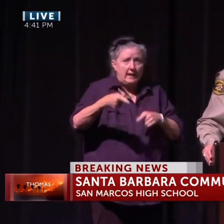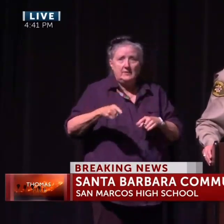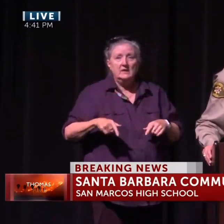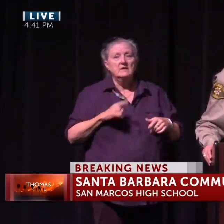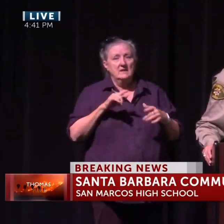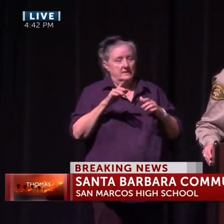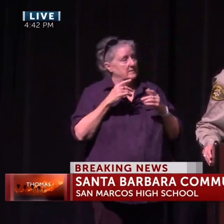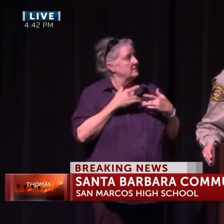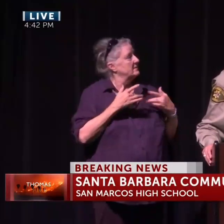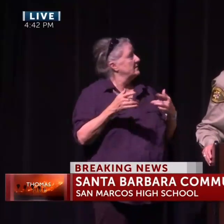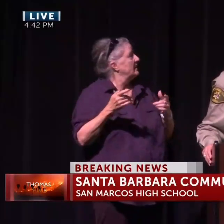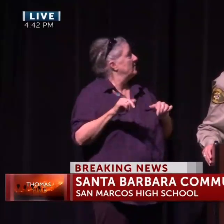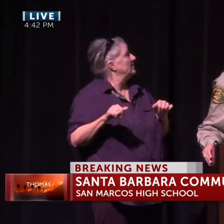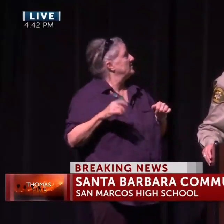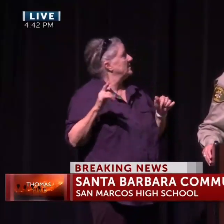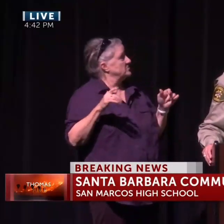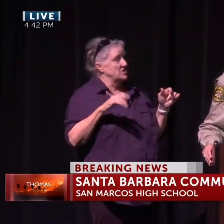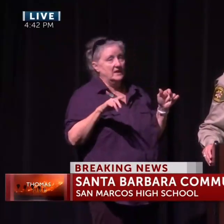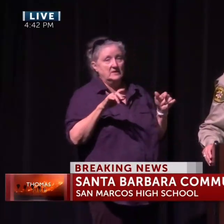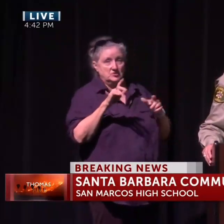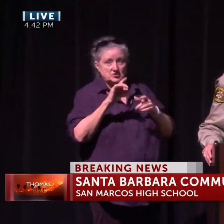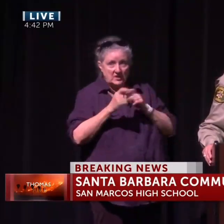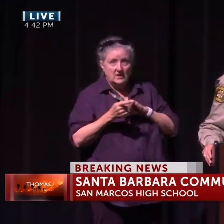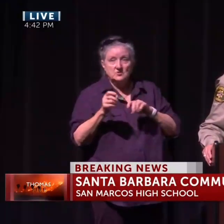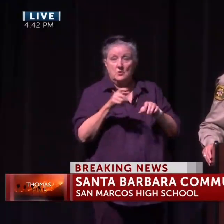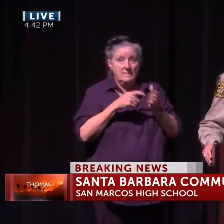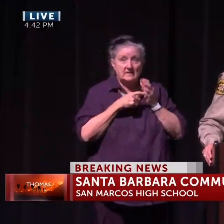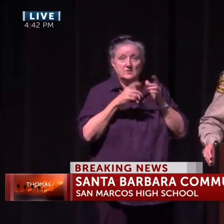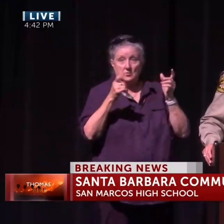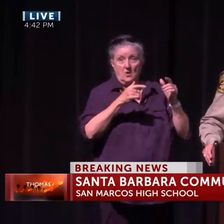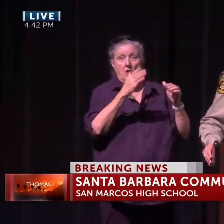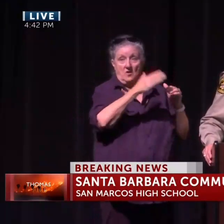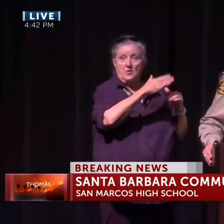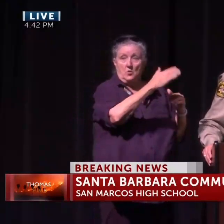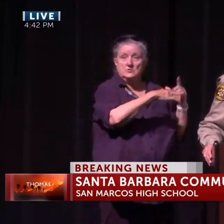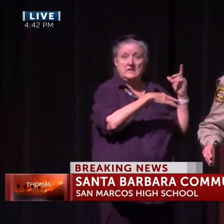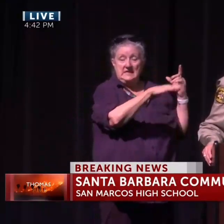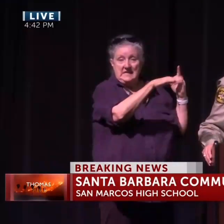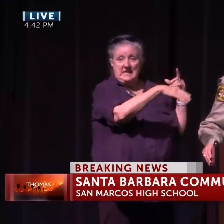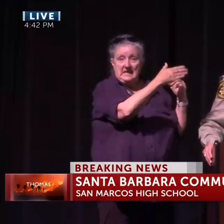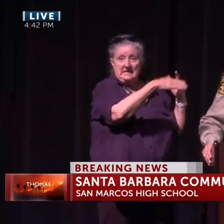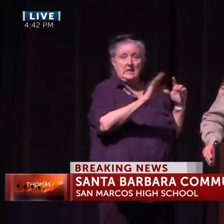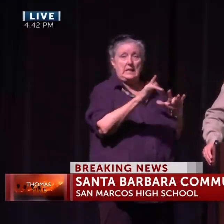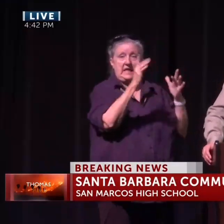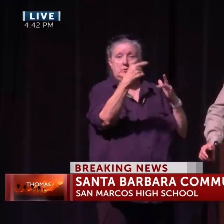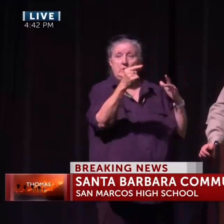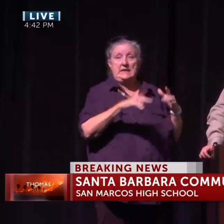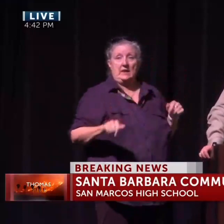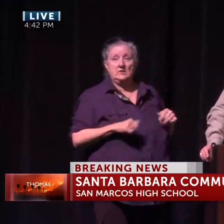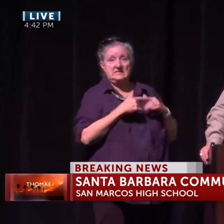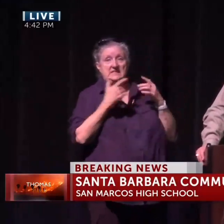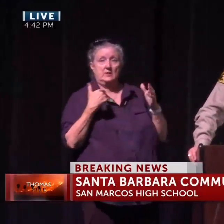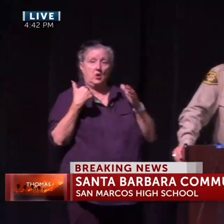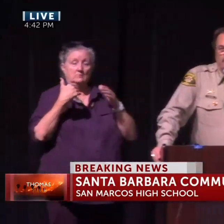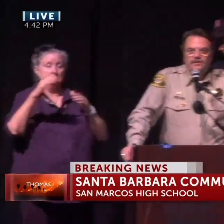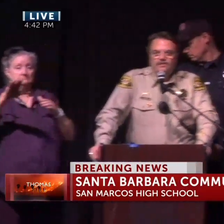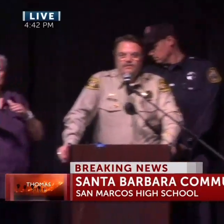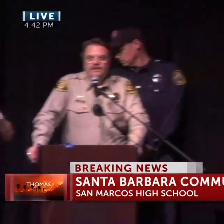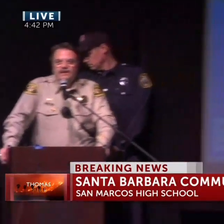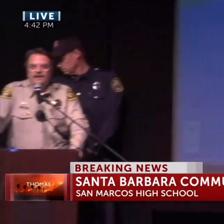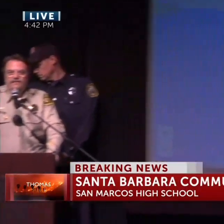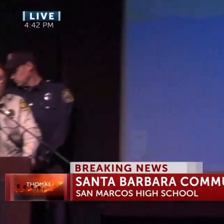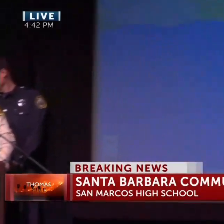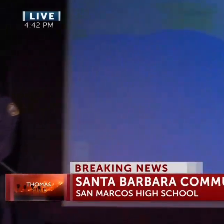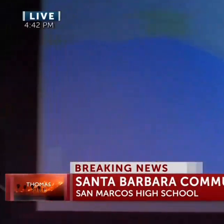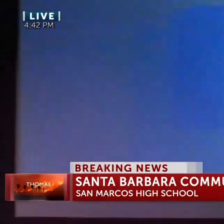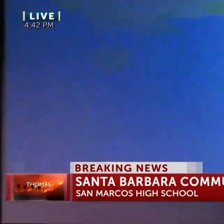likely areas that are going to be changed to mandatory evacuation areas are those light green areas here that are adjacent